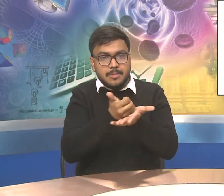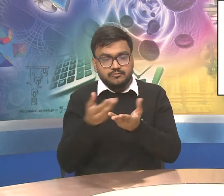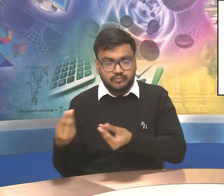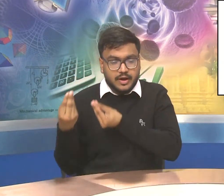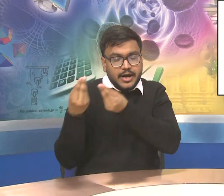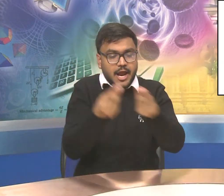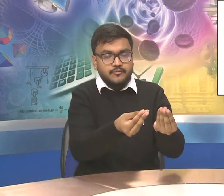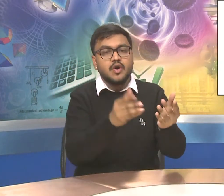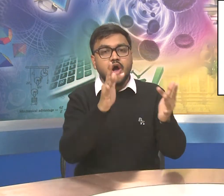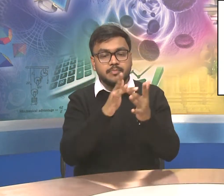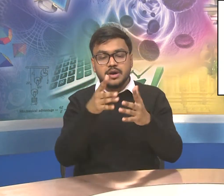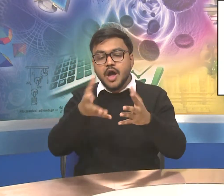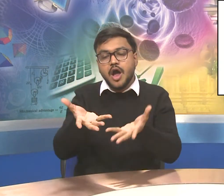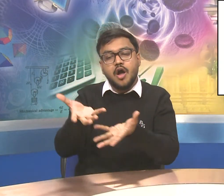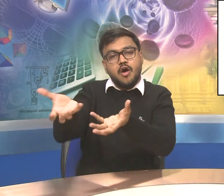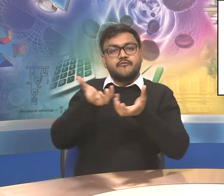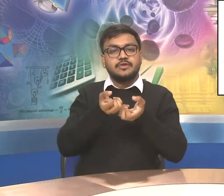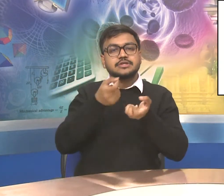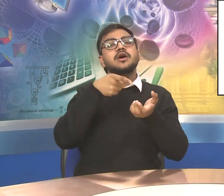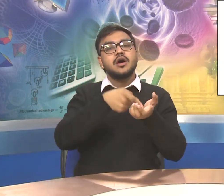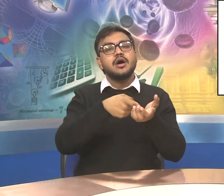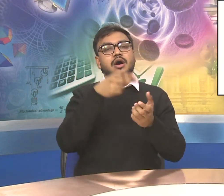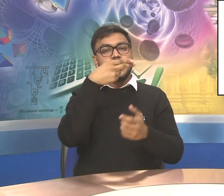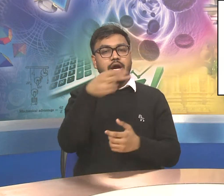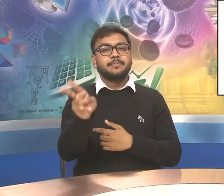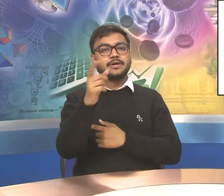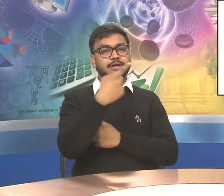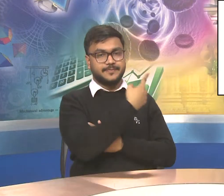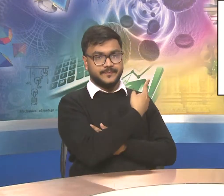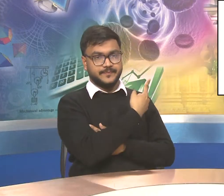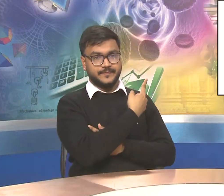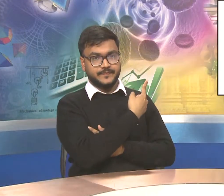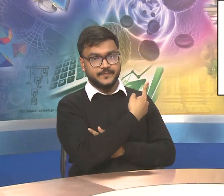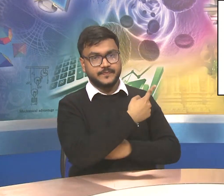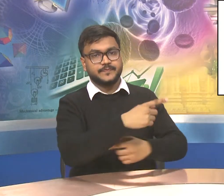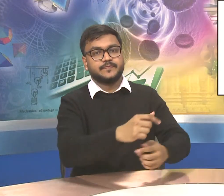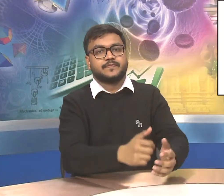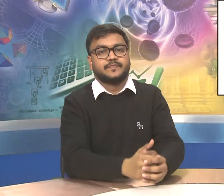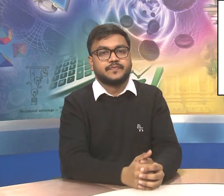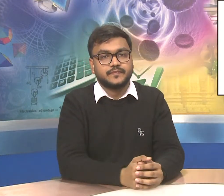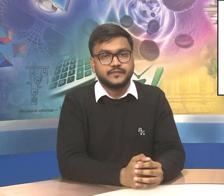a digital way, etc. to the needed person.